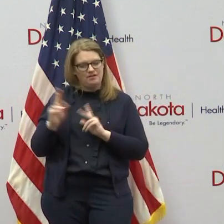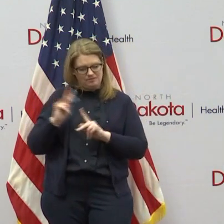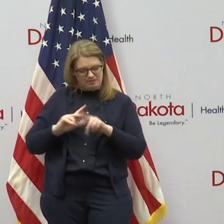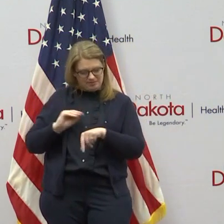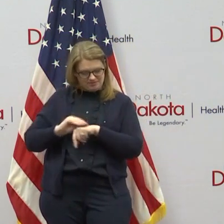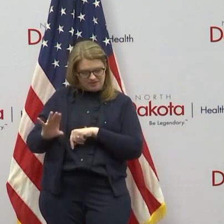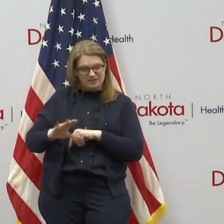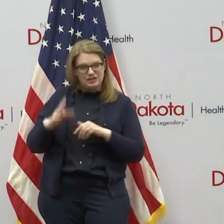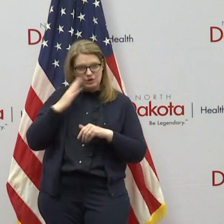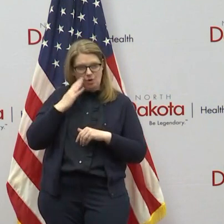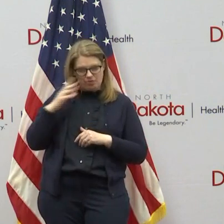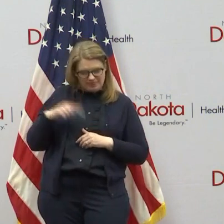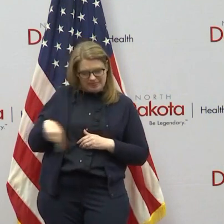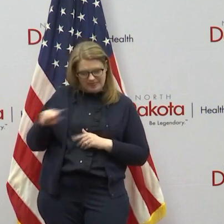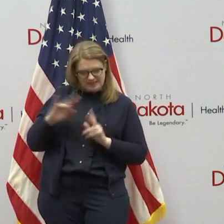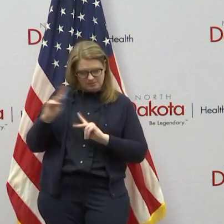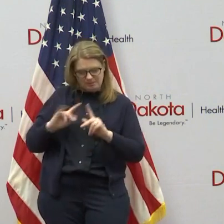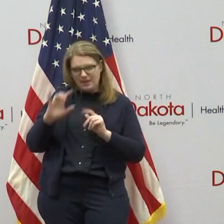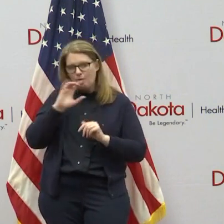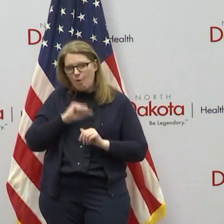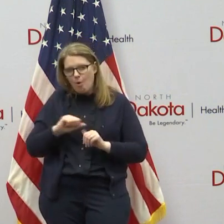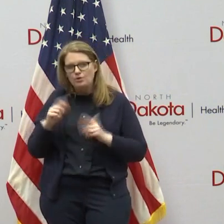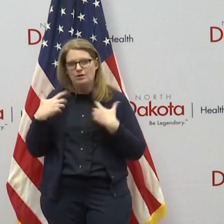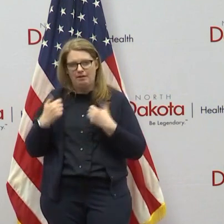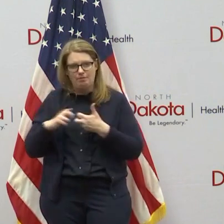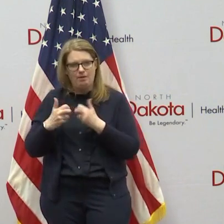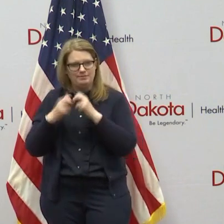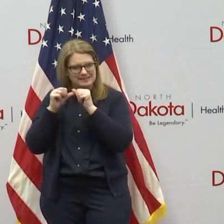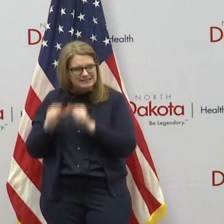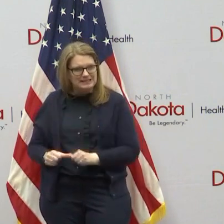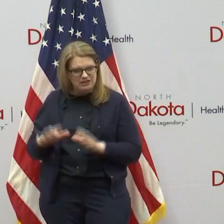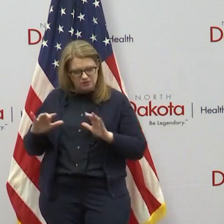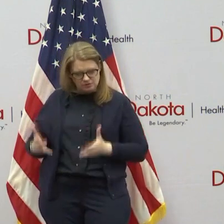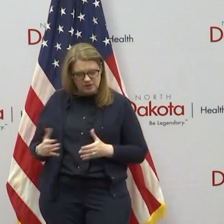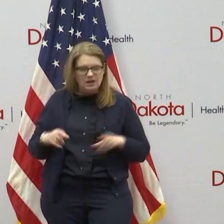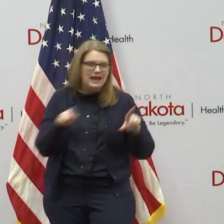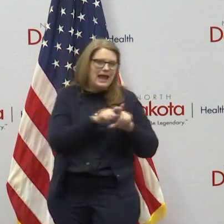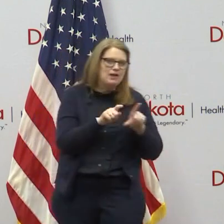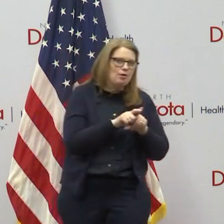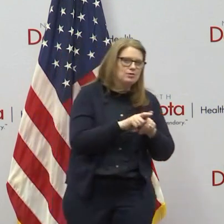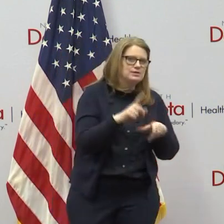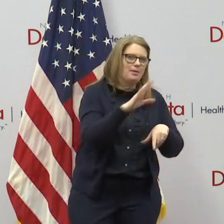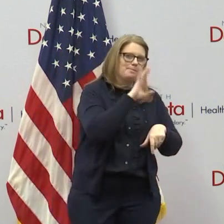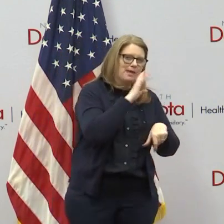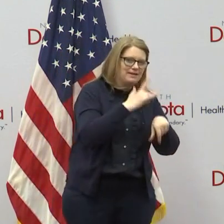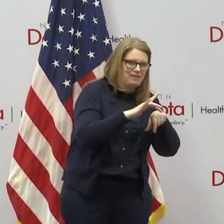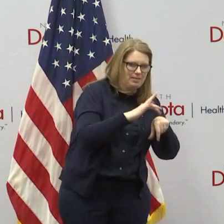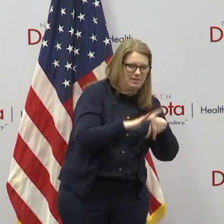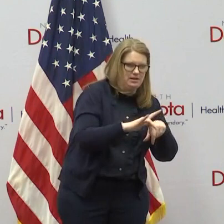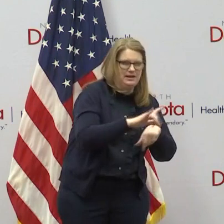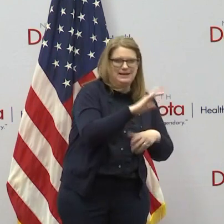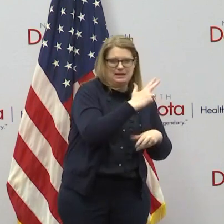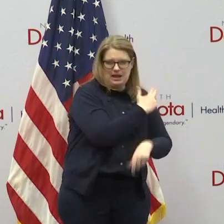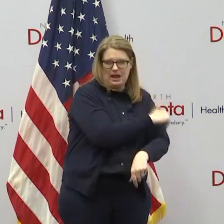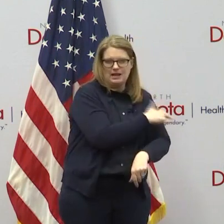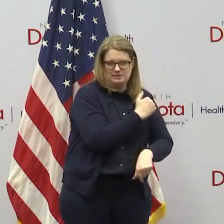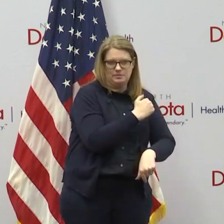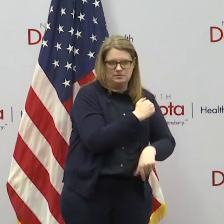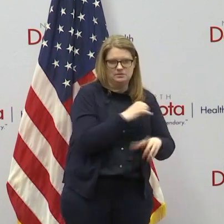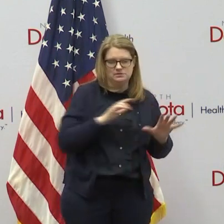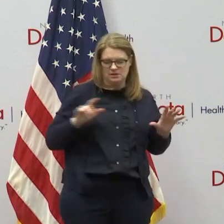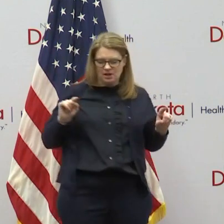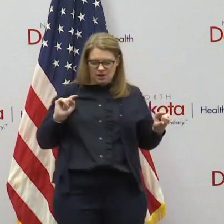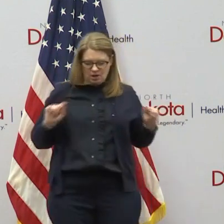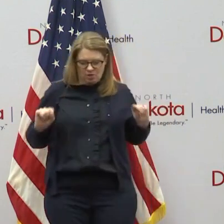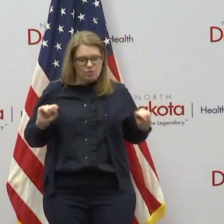means protecting our healthcare capacity. And so we're going to continue to protect healthcare capacity and protect our vulnerable, even as we